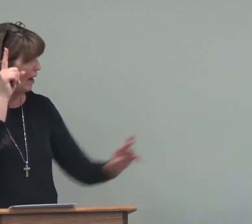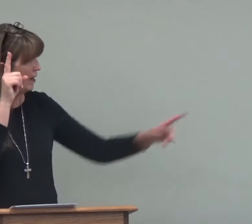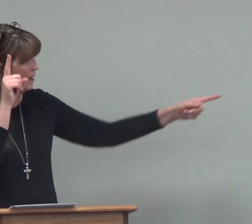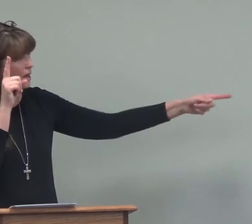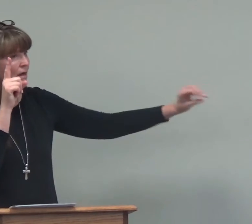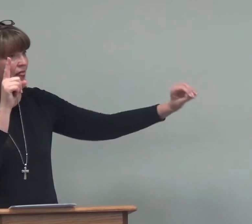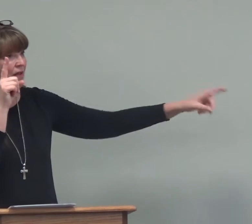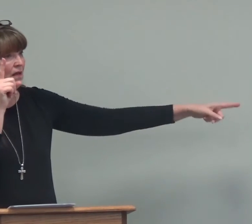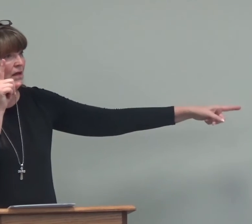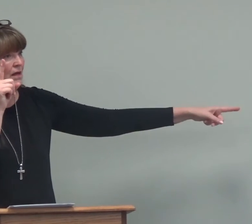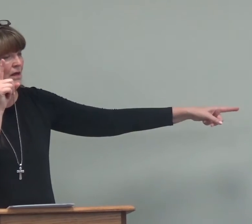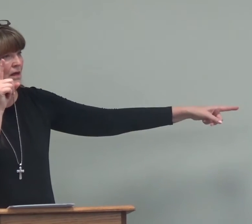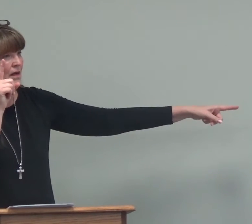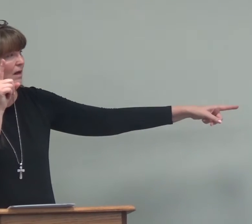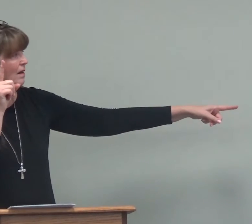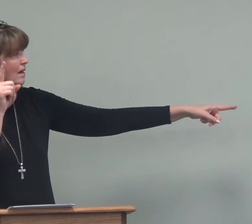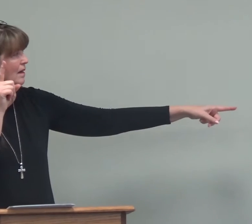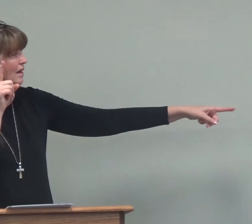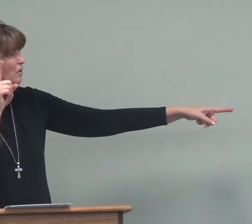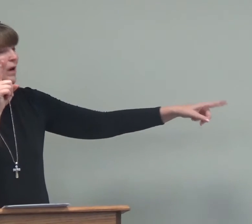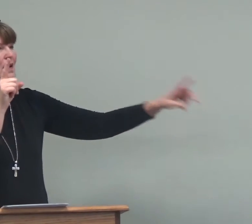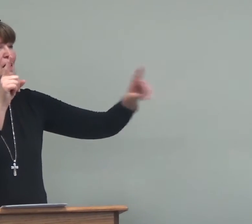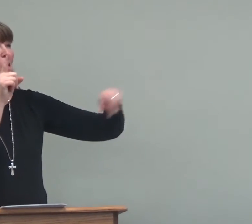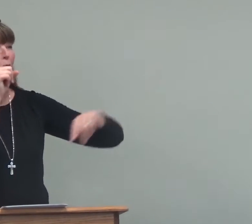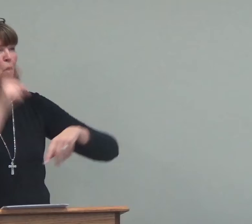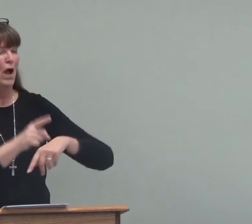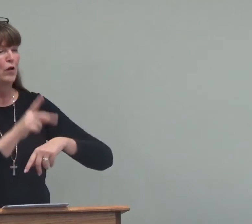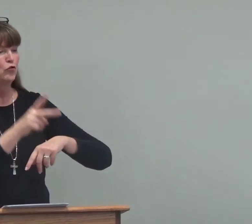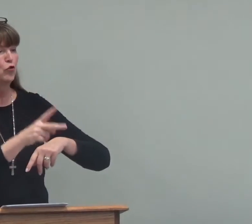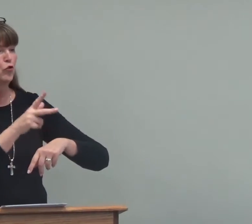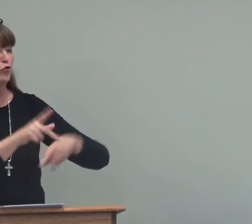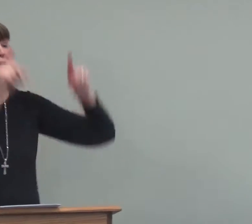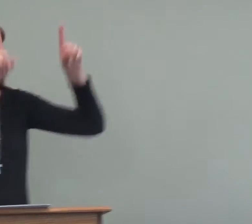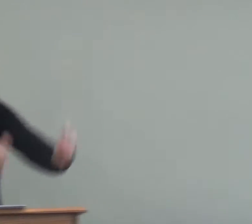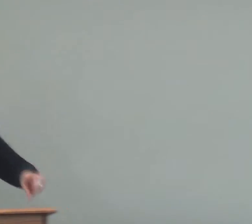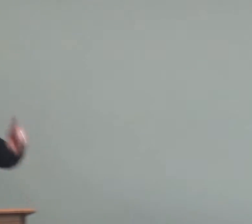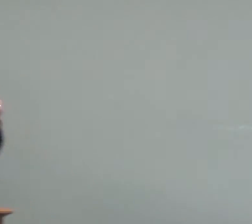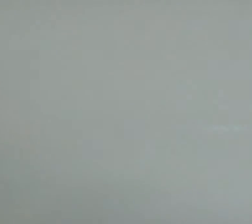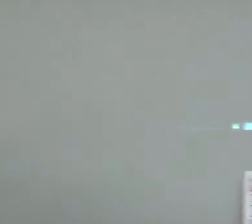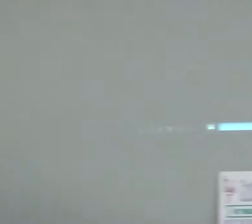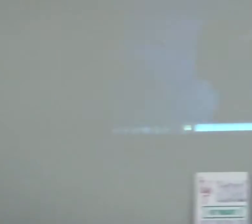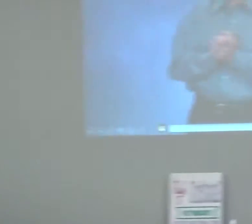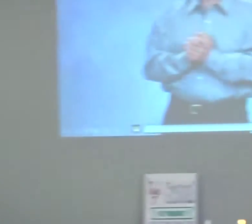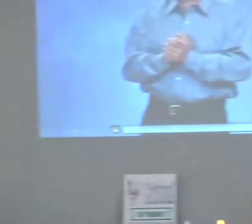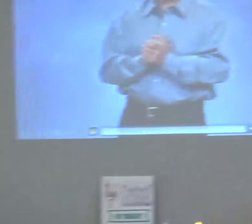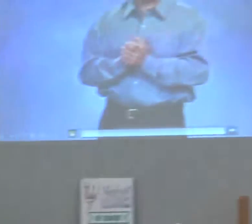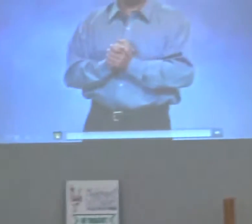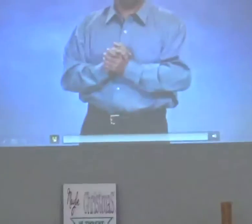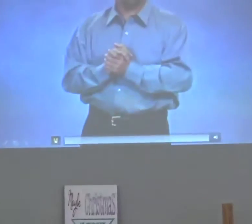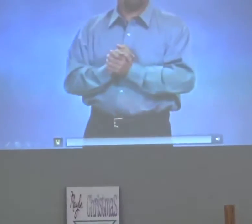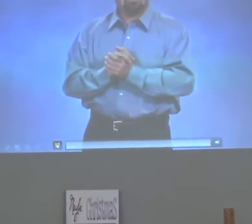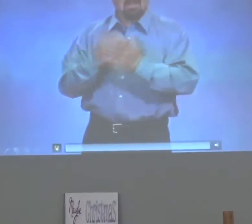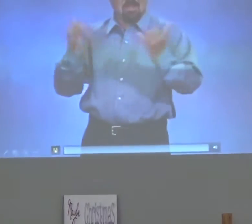Ready? Nothing. Ready? 1, 2, 3, click. Oh,